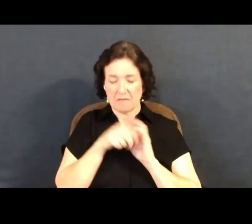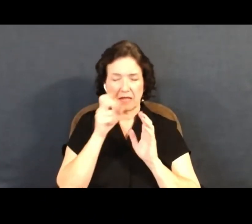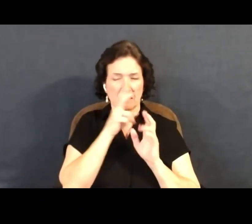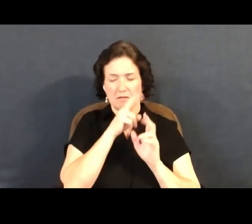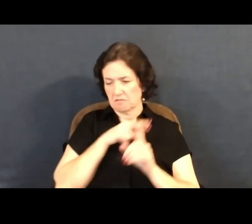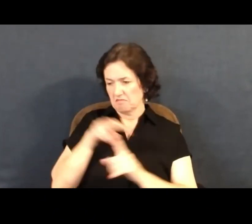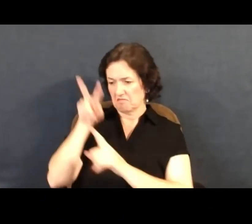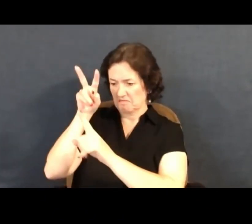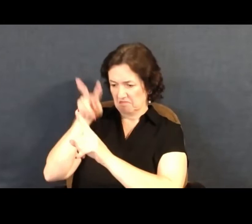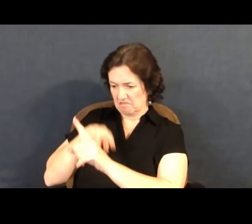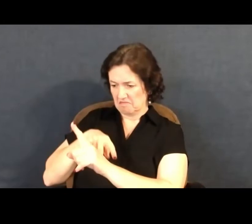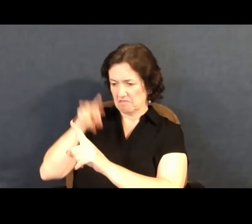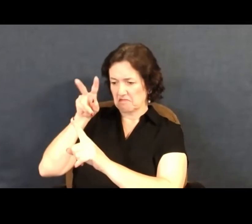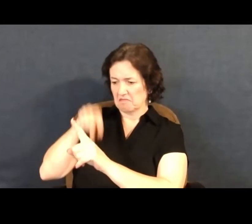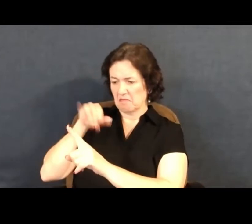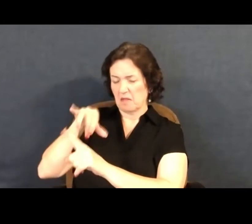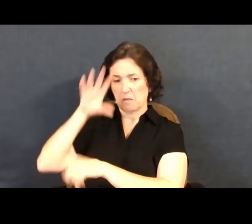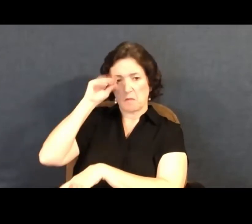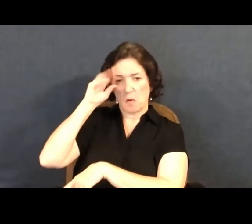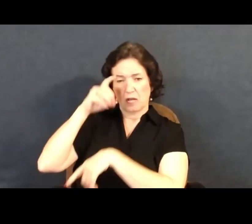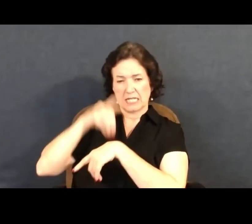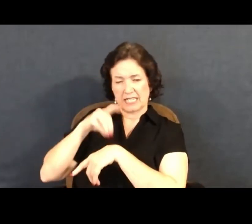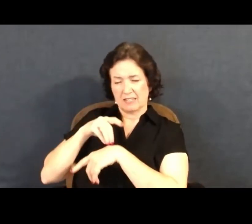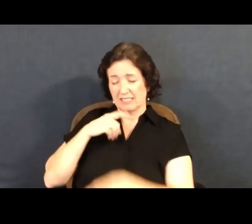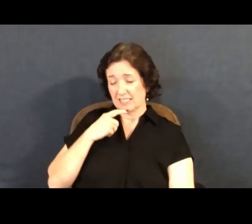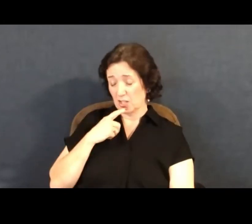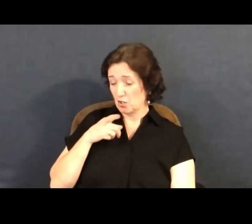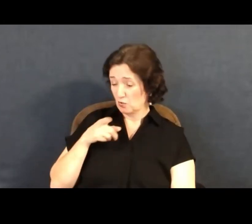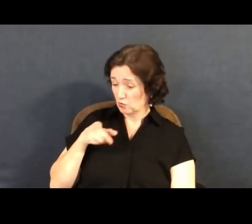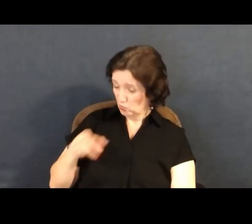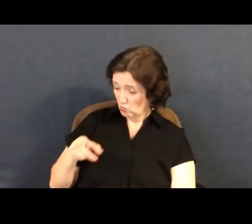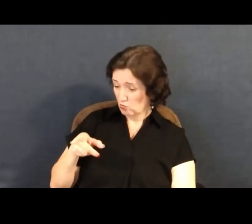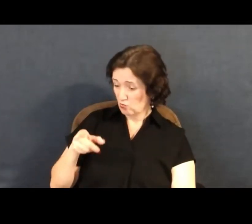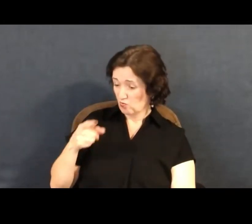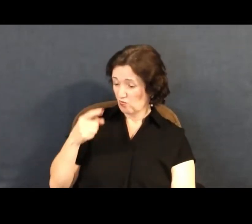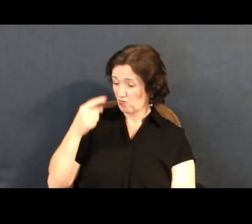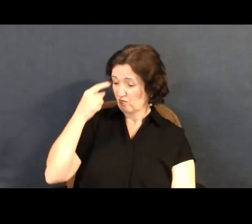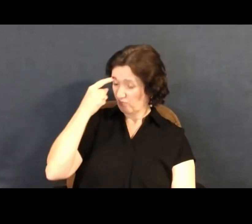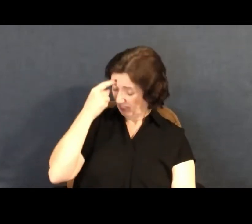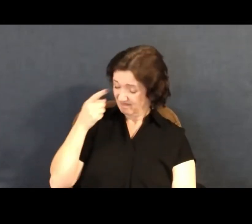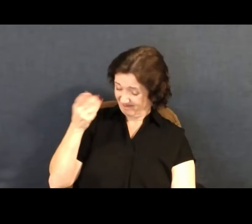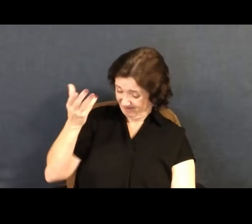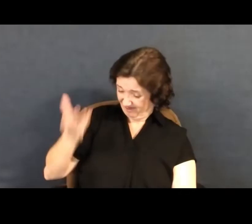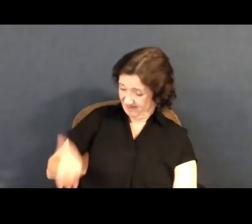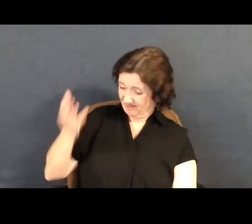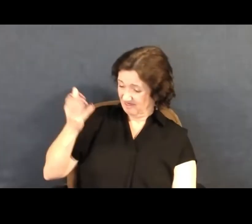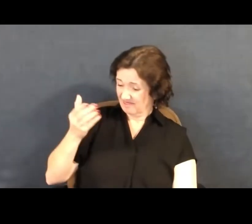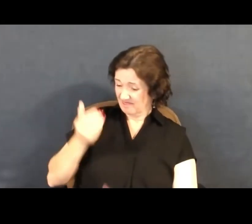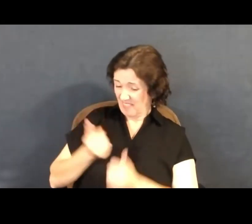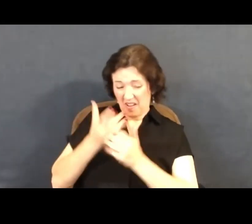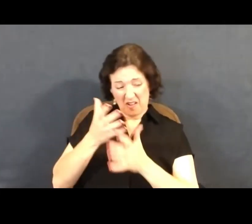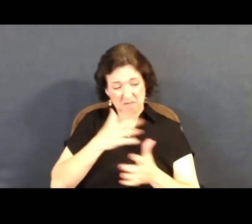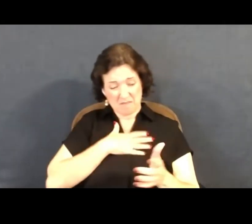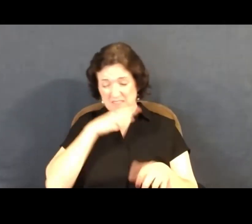this boy and he said, "You think you can make my daughter